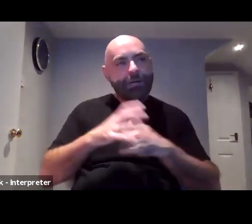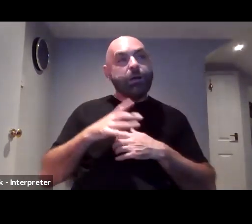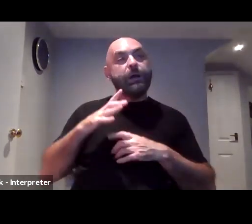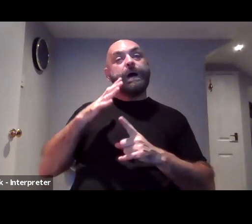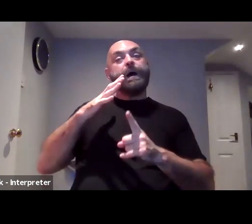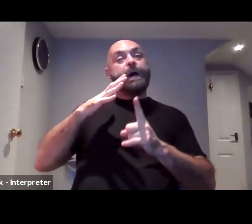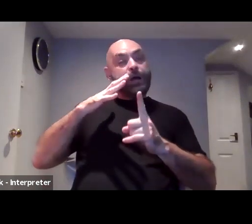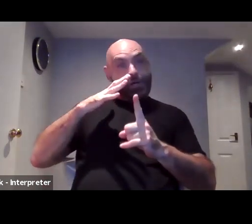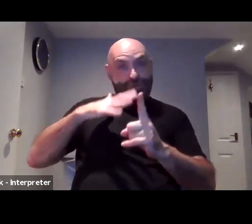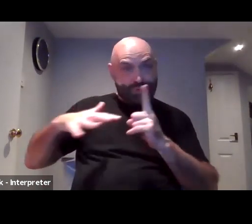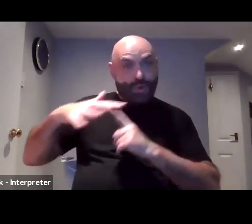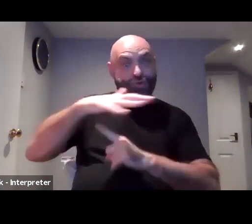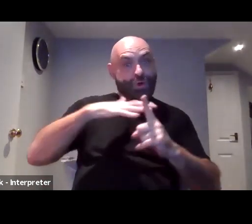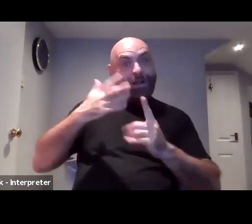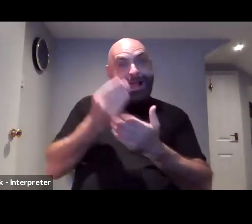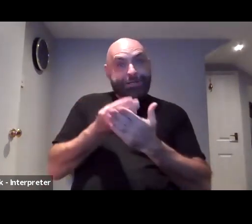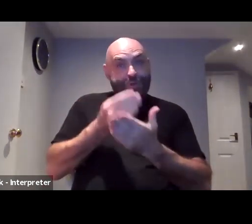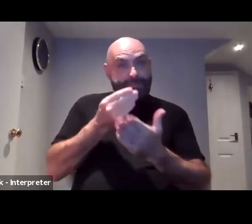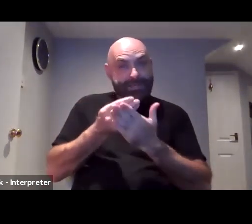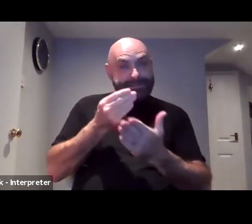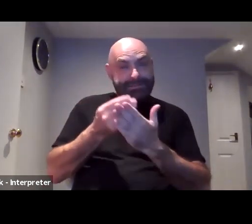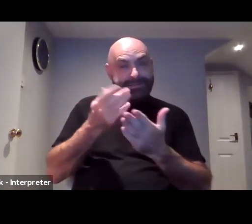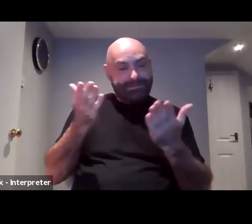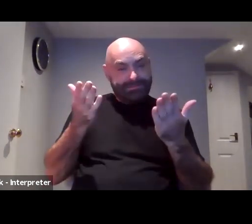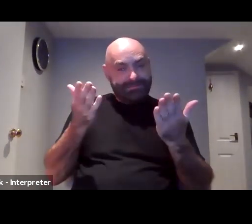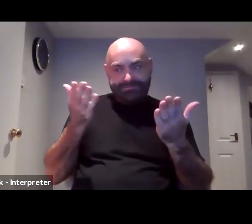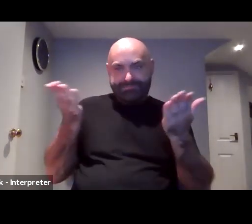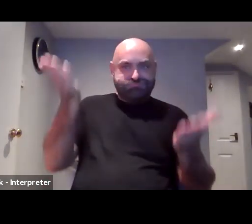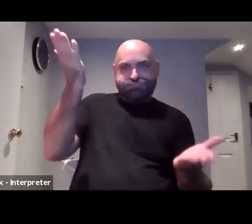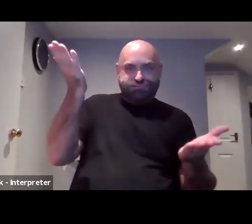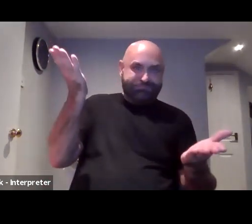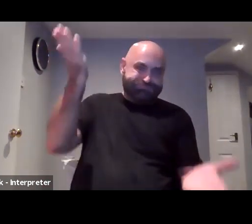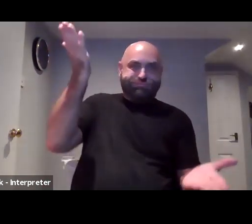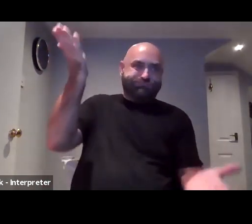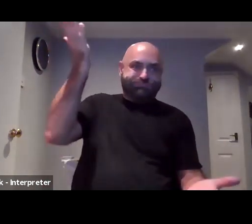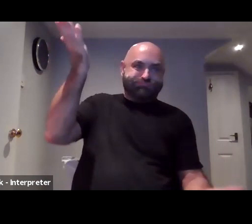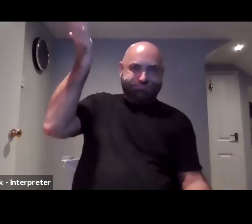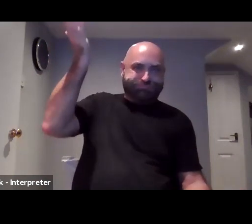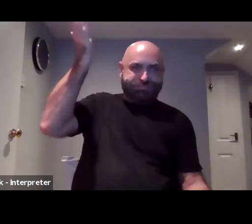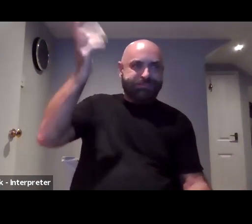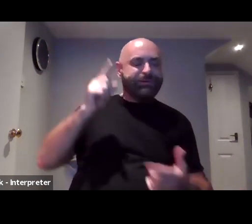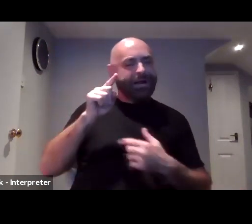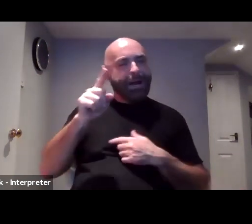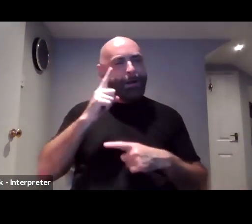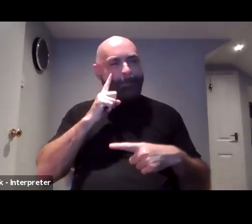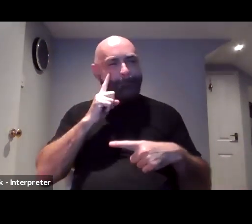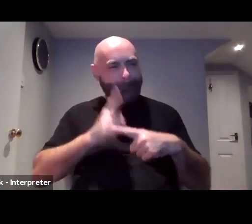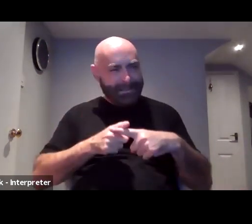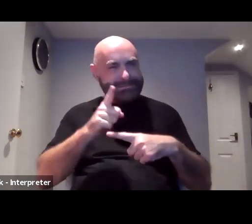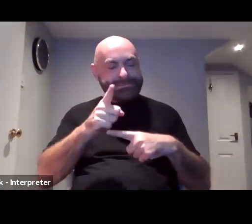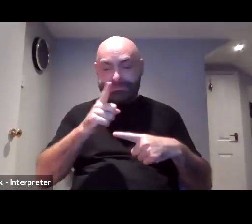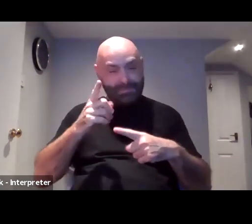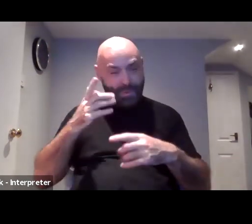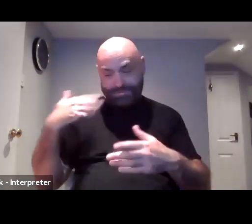social and economic inequalities were increasing, and as I'll show you, have increased